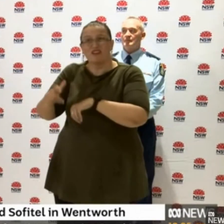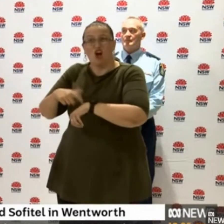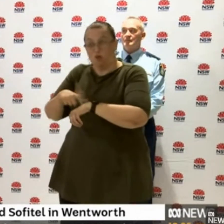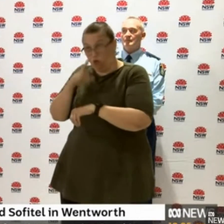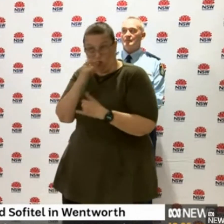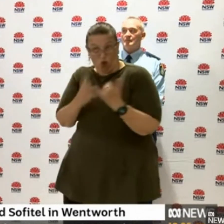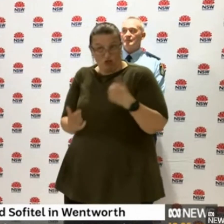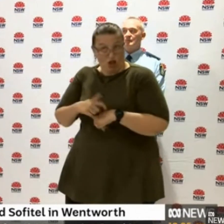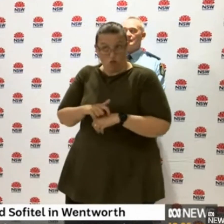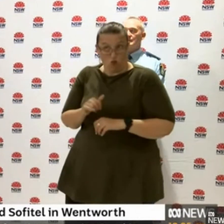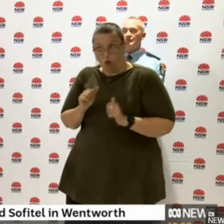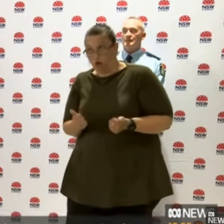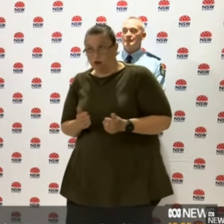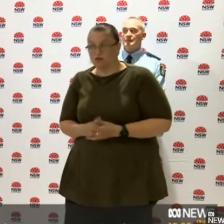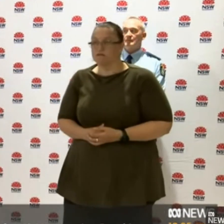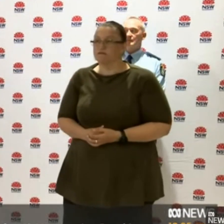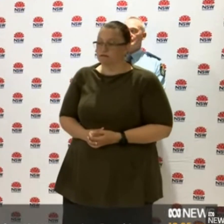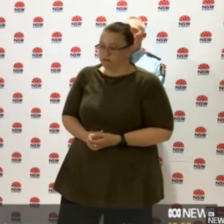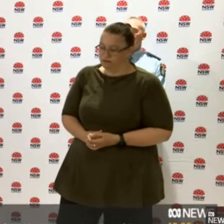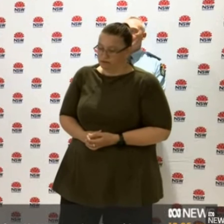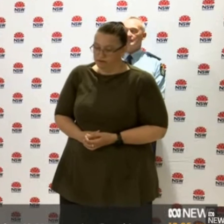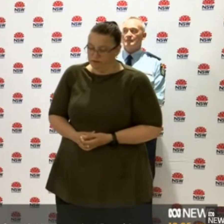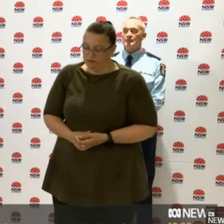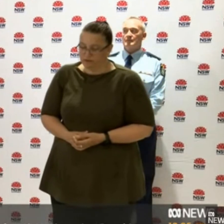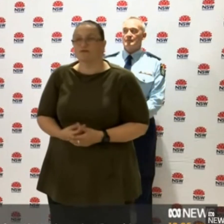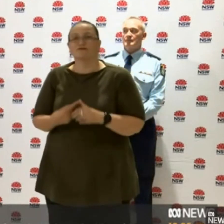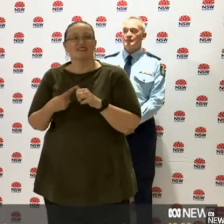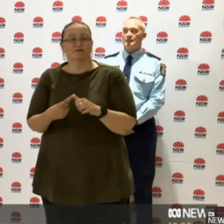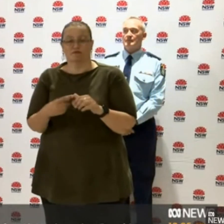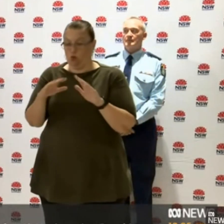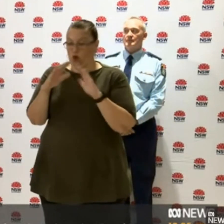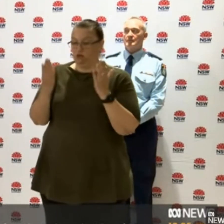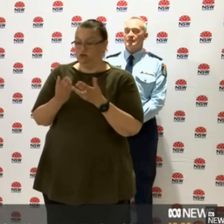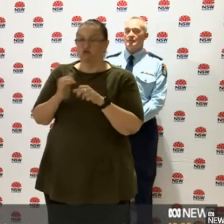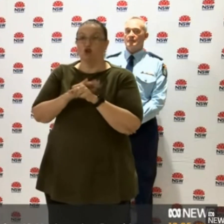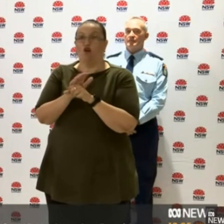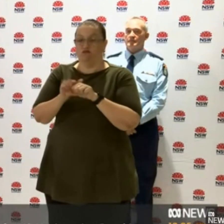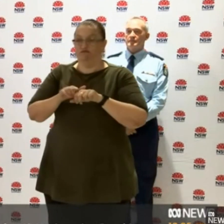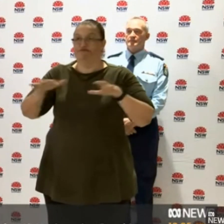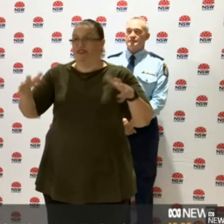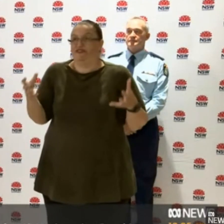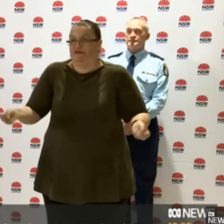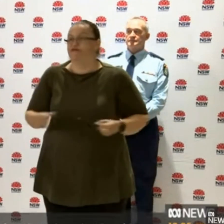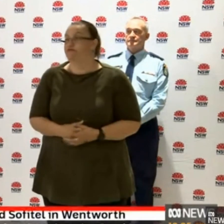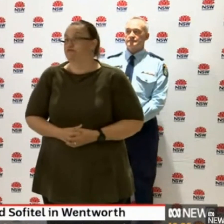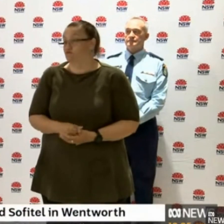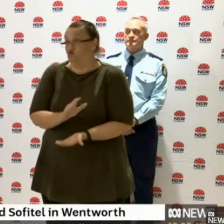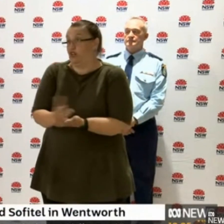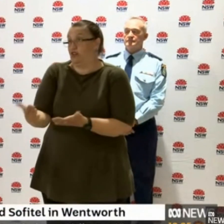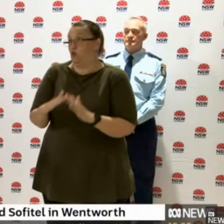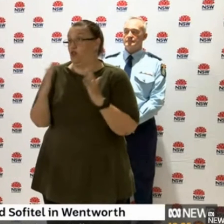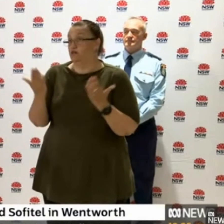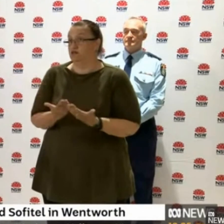This is the reality of a pandemic. The science and the medicine can only go so far,